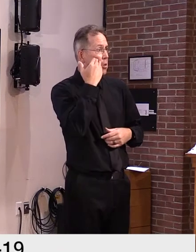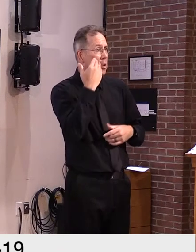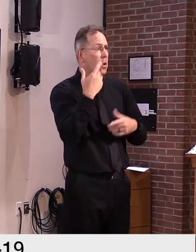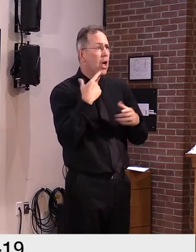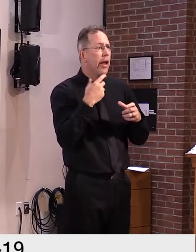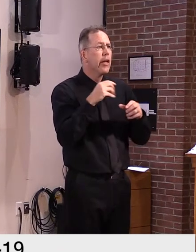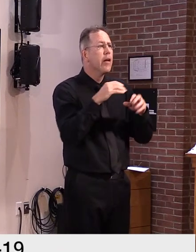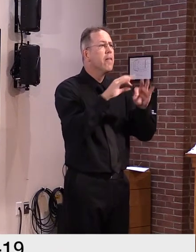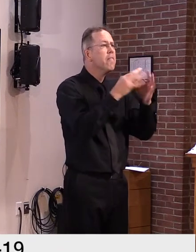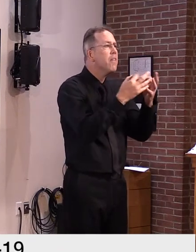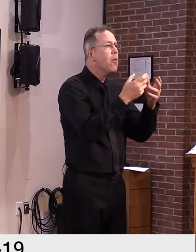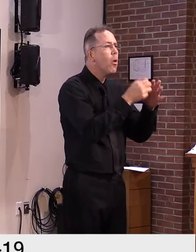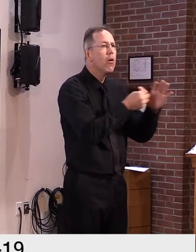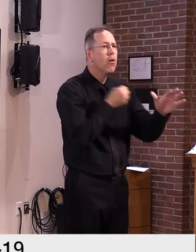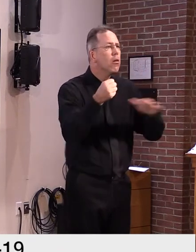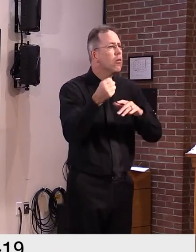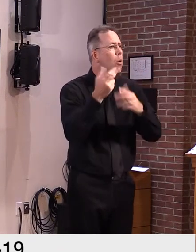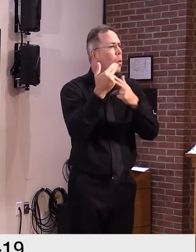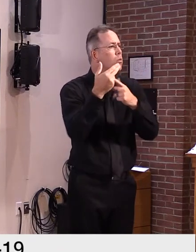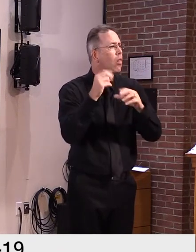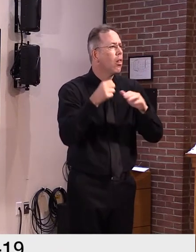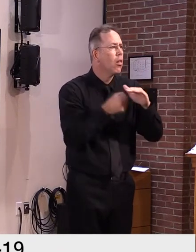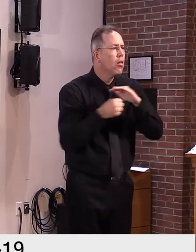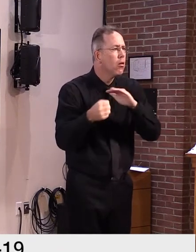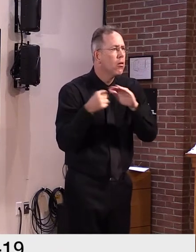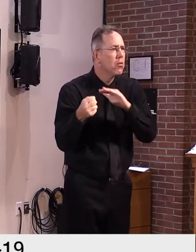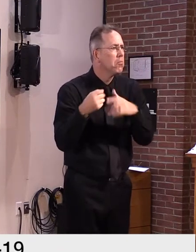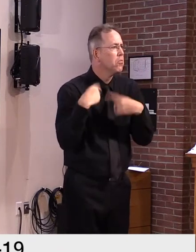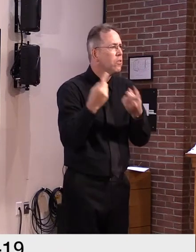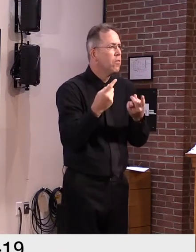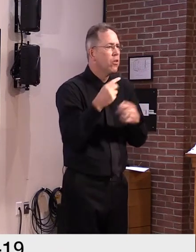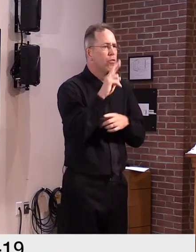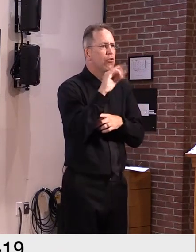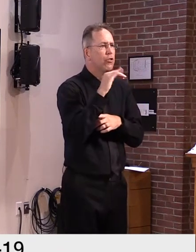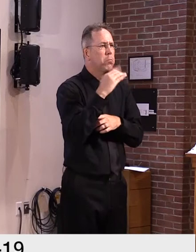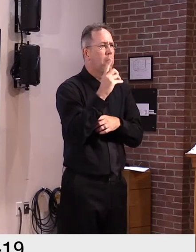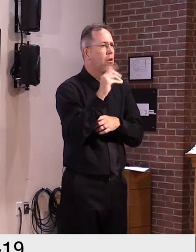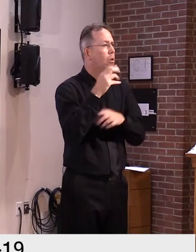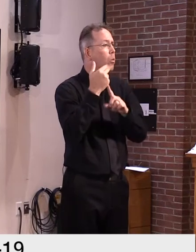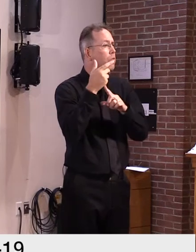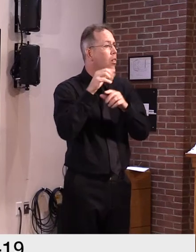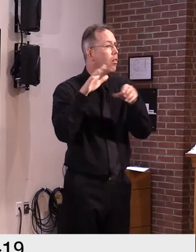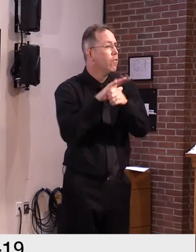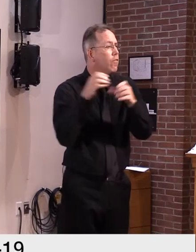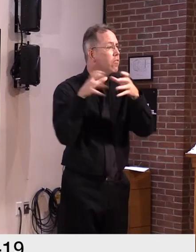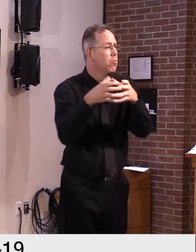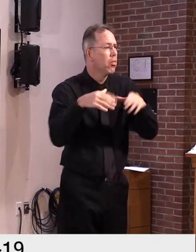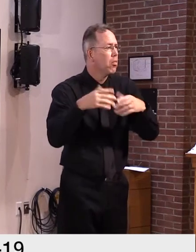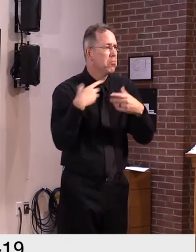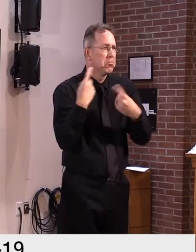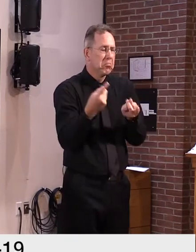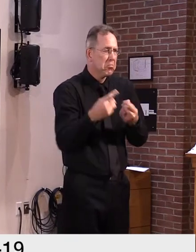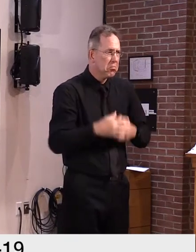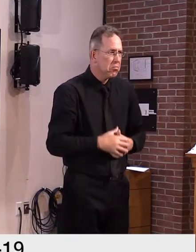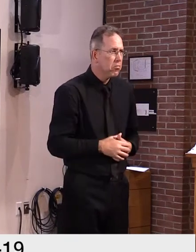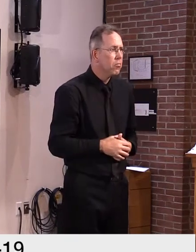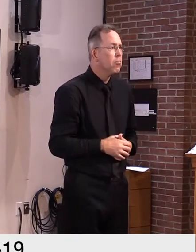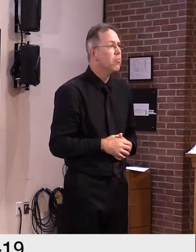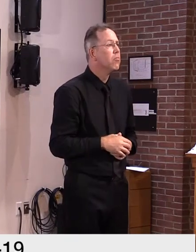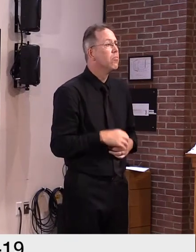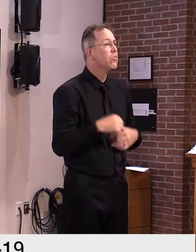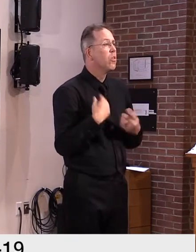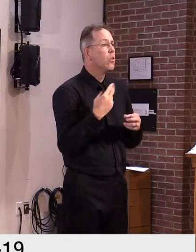in Richford since September 21st. In fact, we are using fewer rooms, and in fact,